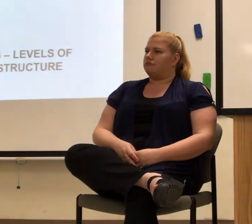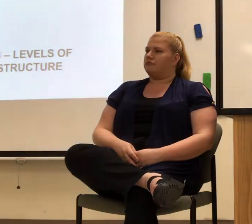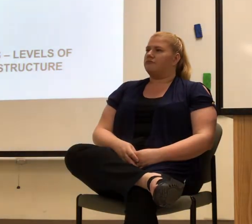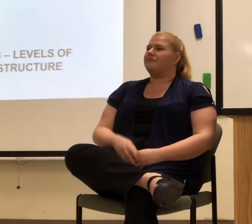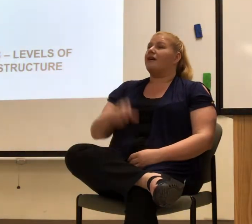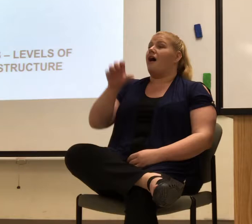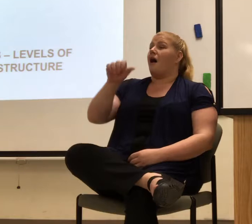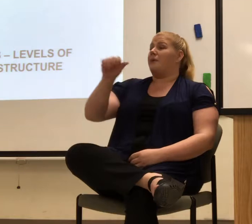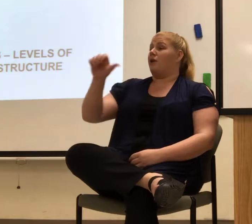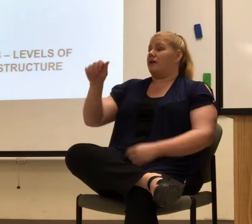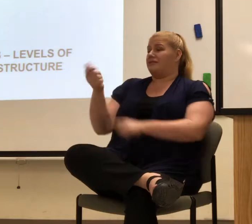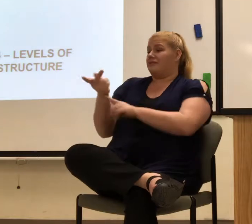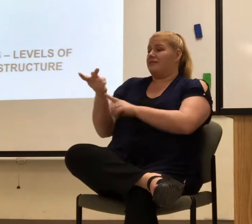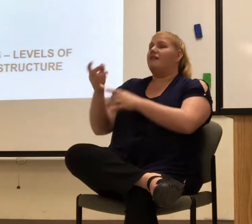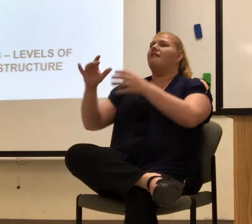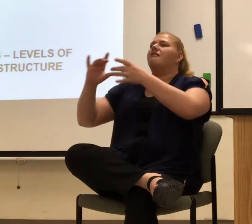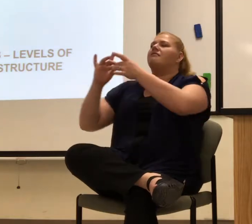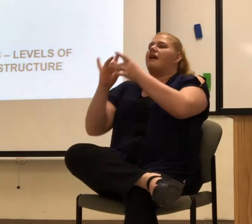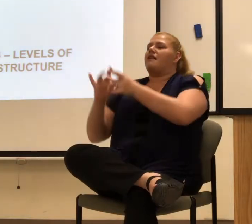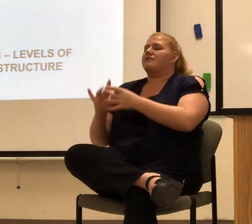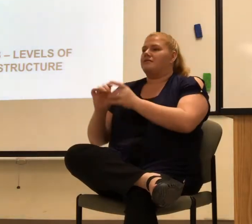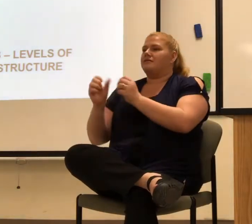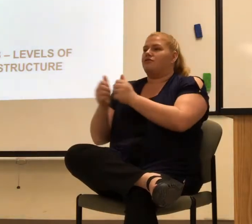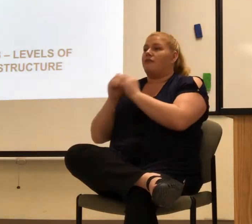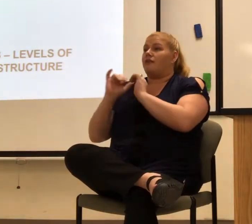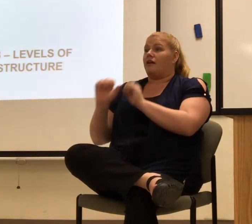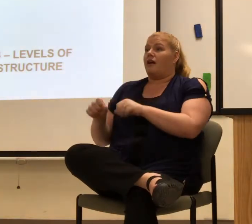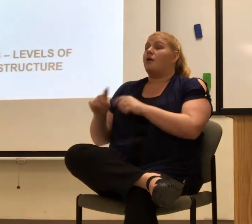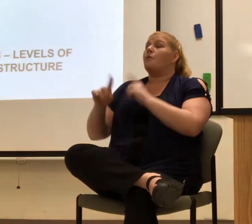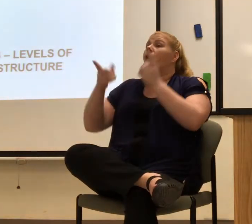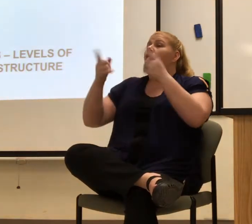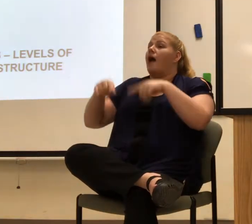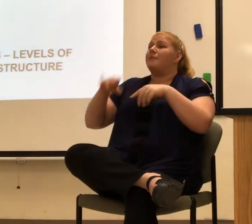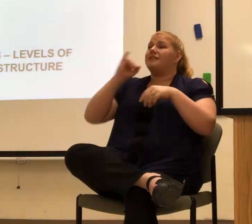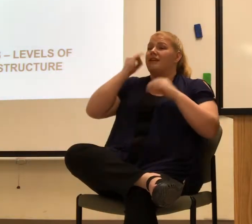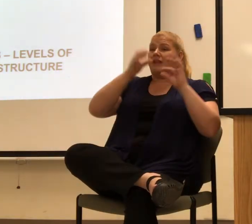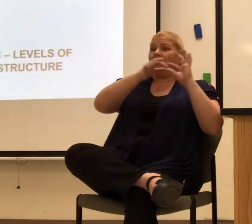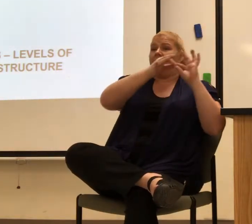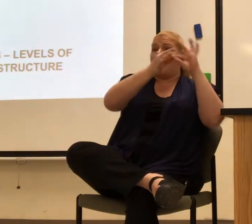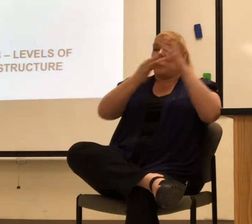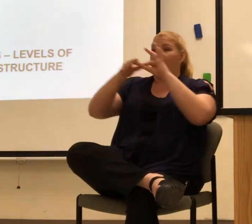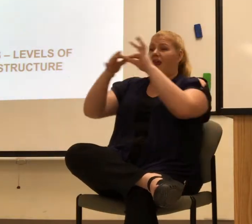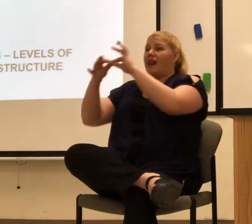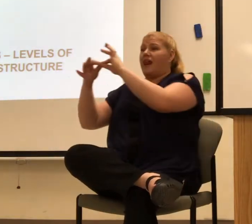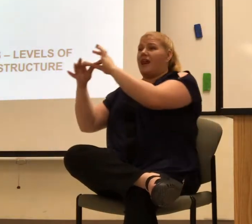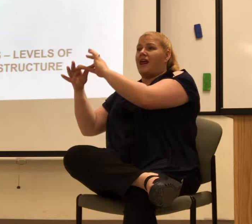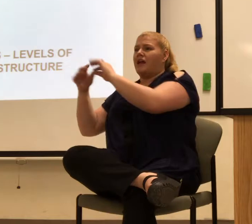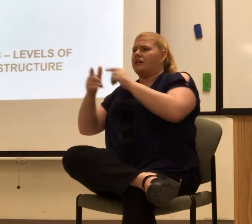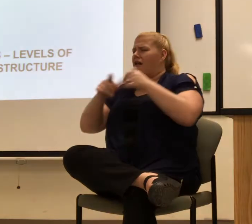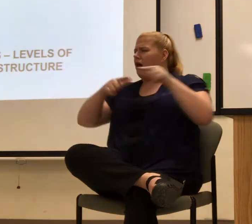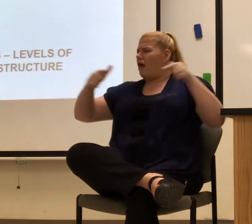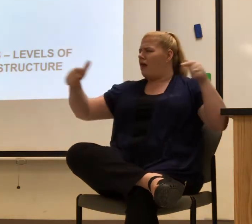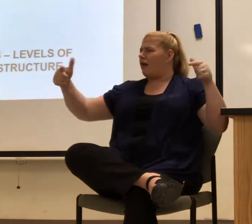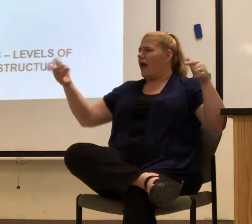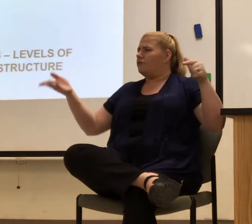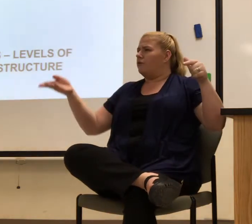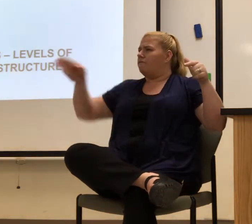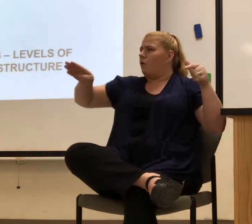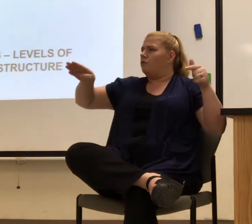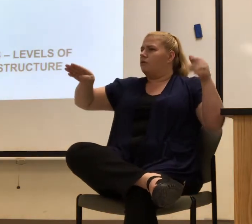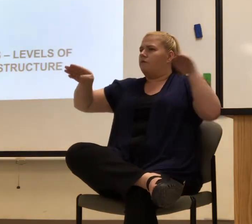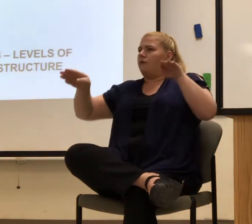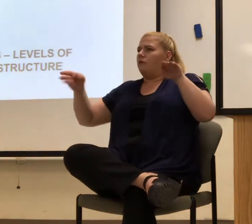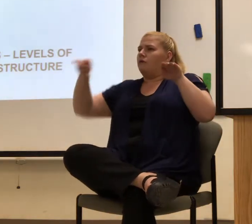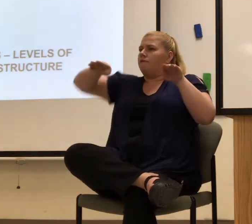Amino acids can link together. What's important is that they fold correctly and form the correct protein